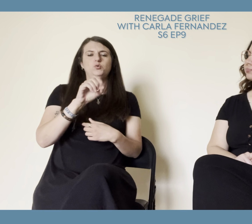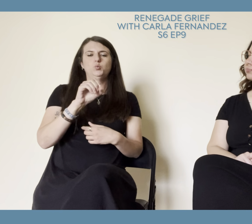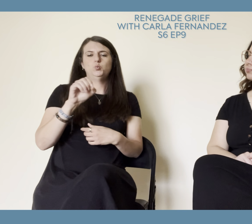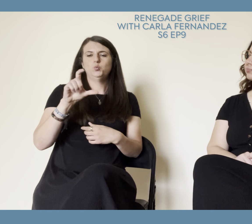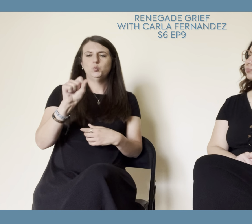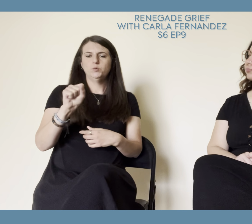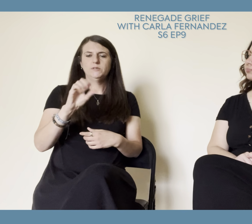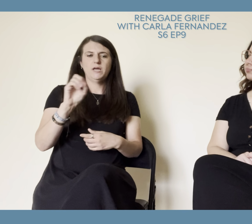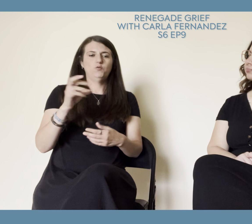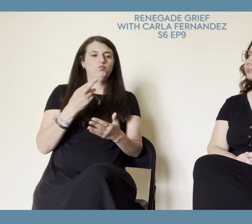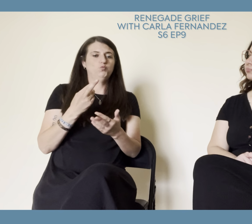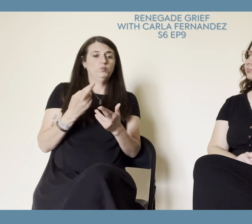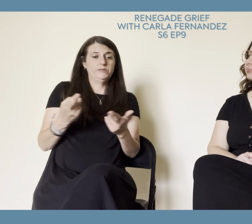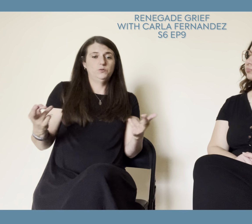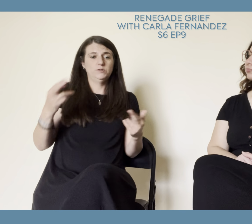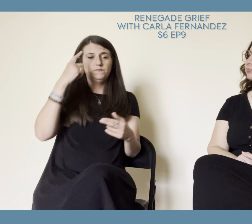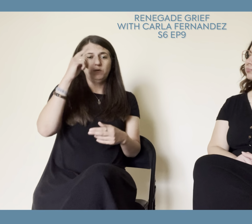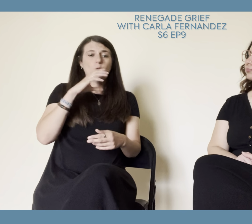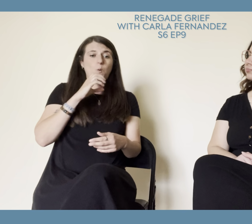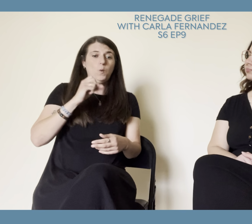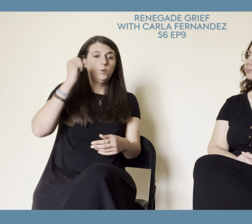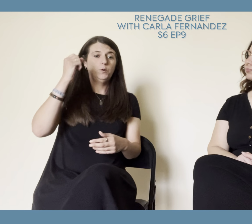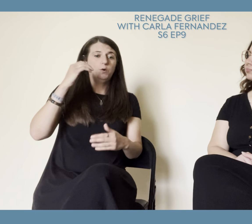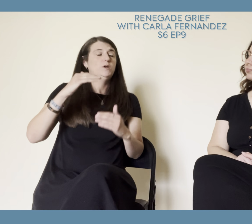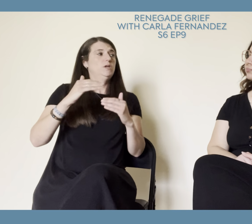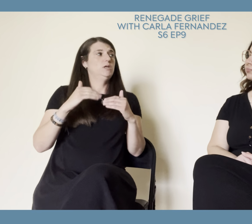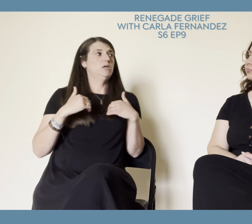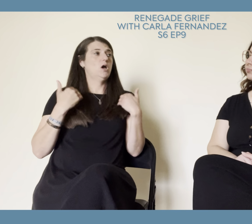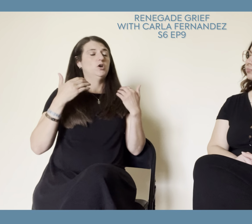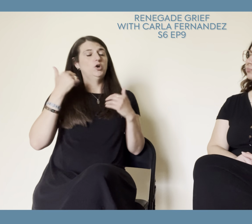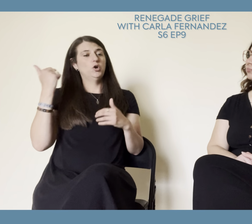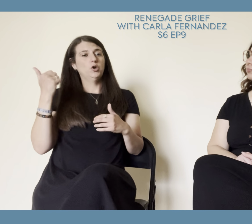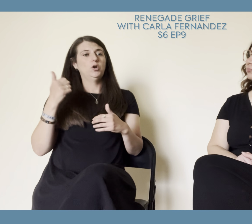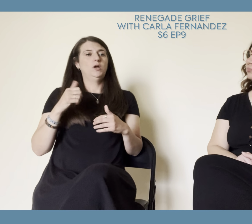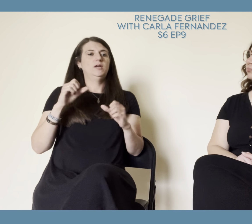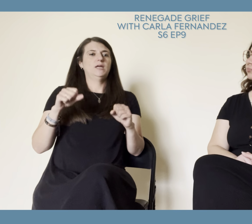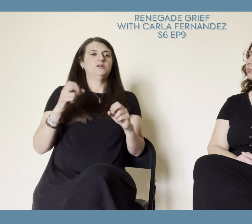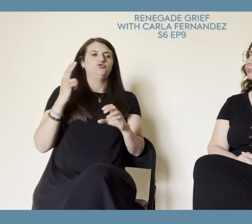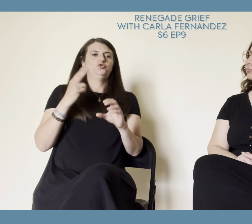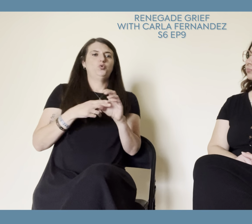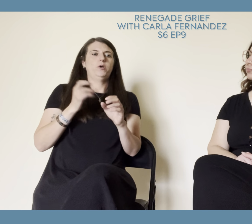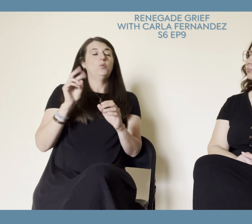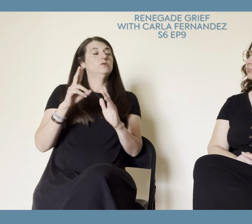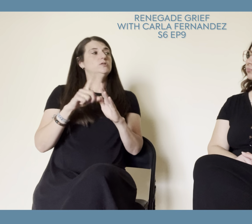than that and older than that, where you can start a table or join a table. And my website is